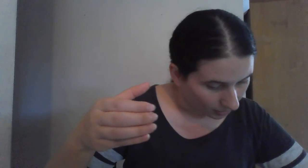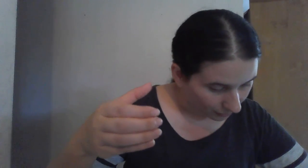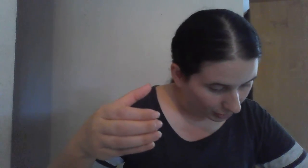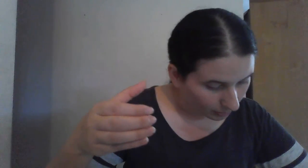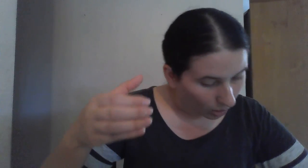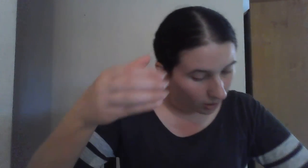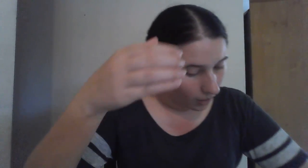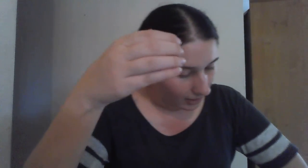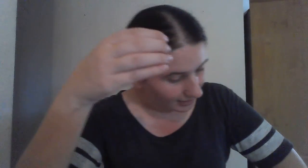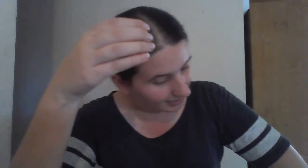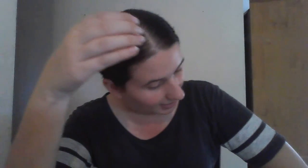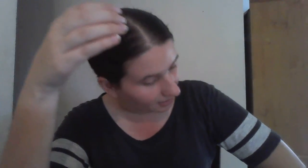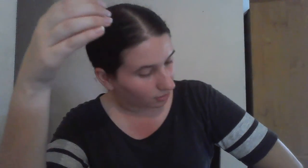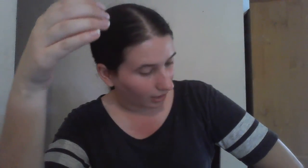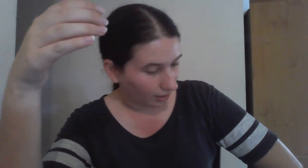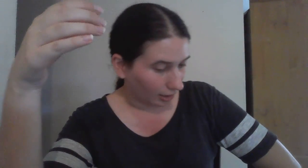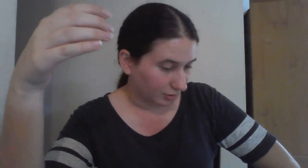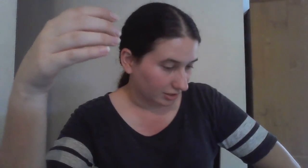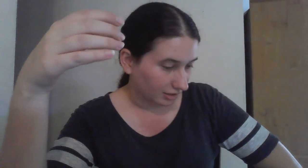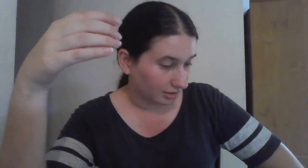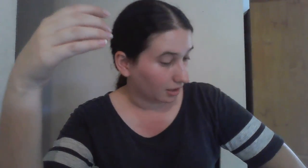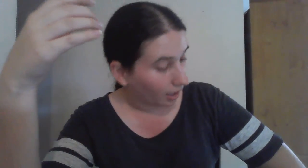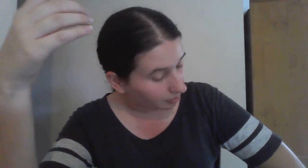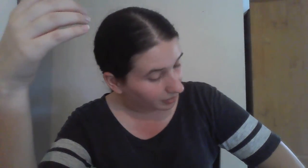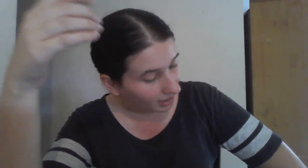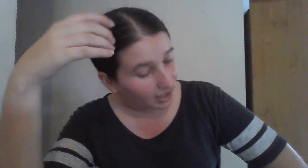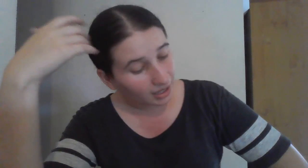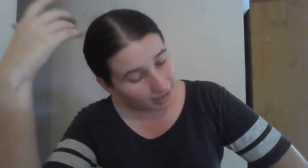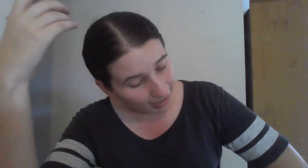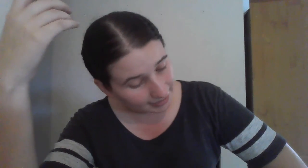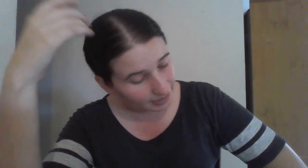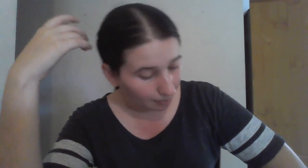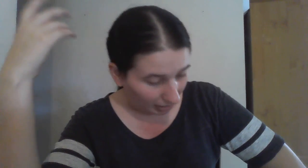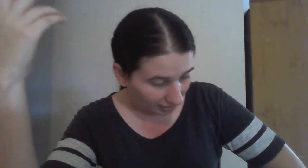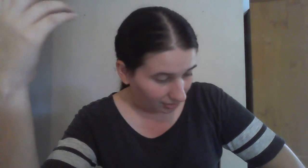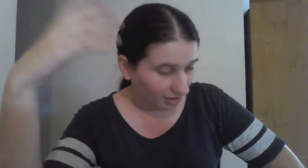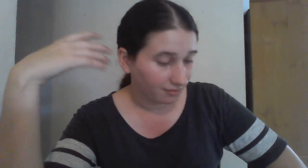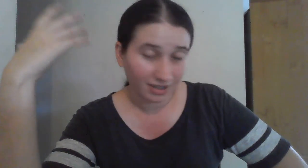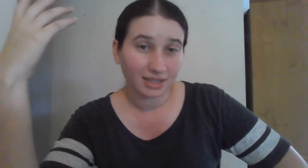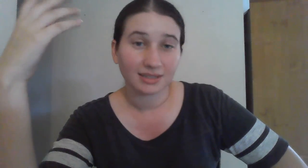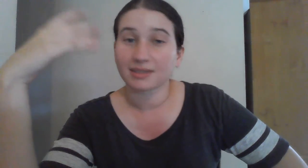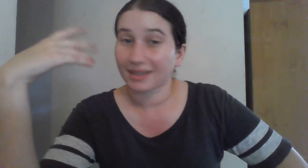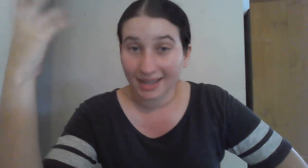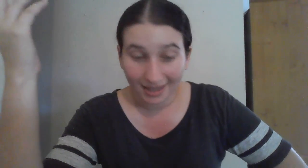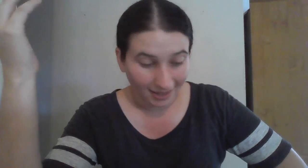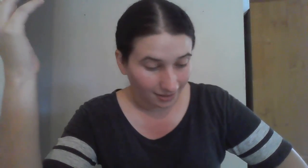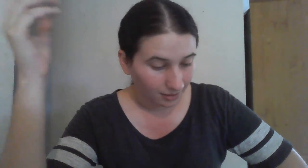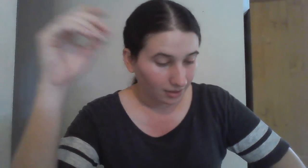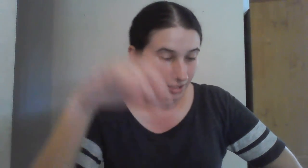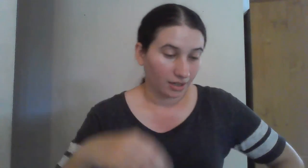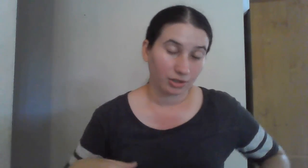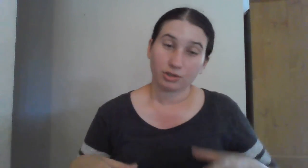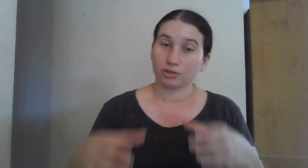For small container-like objects such as a cup, a glass, a bottle, a vase, a can. And you could do